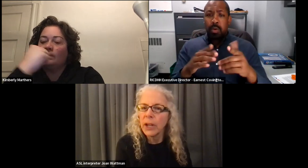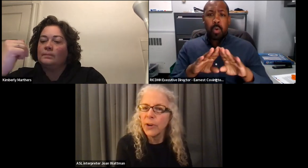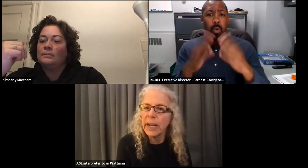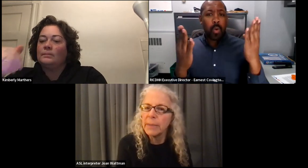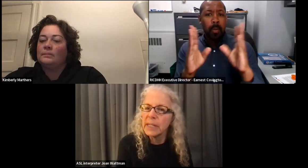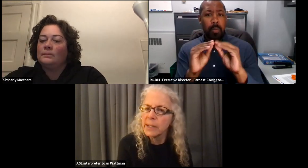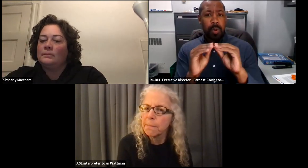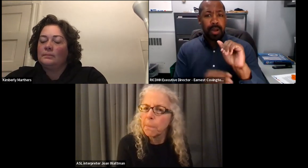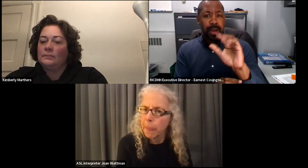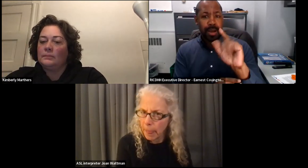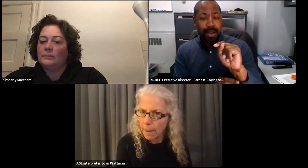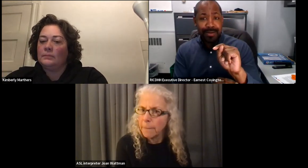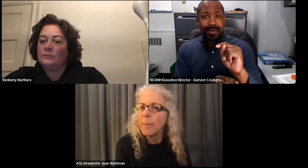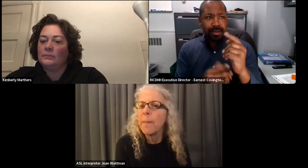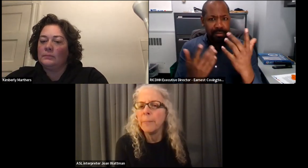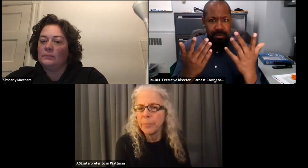The other item is